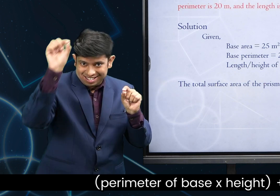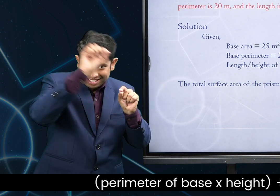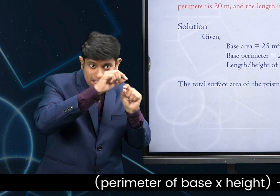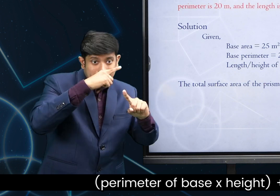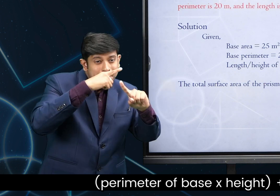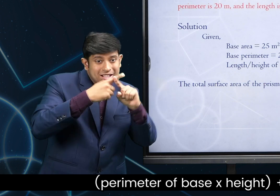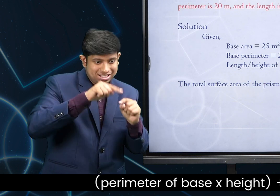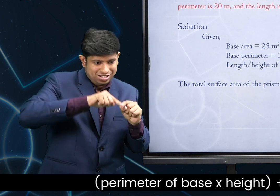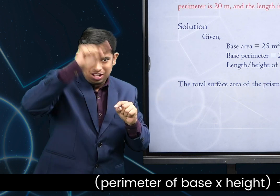base.